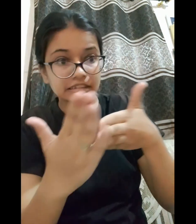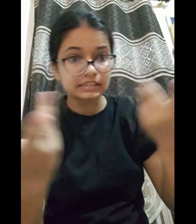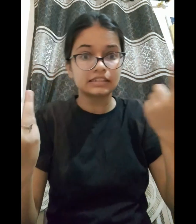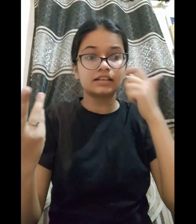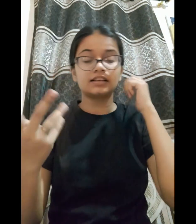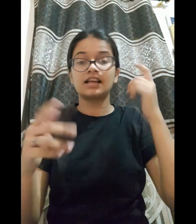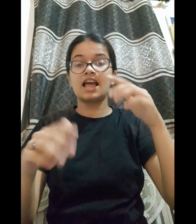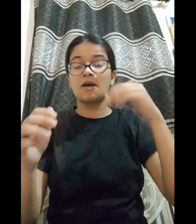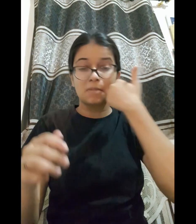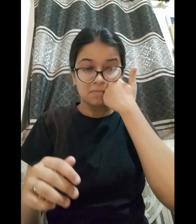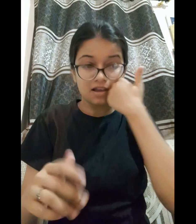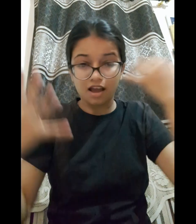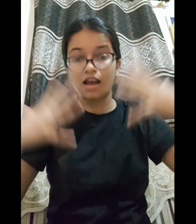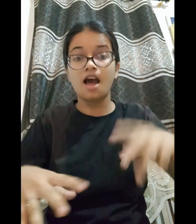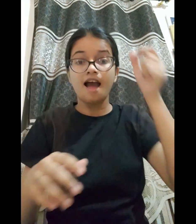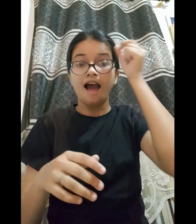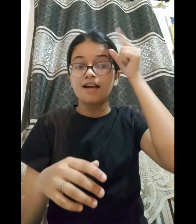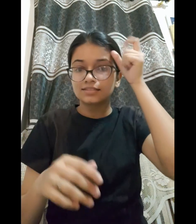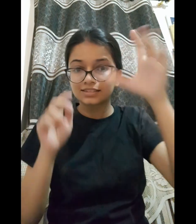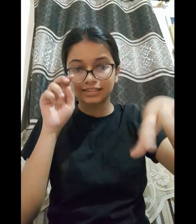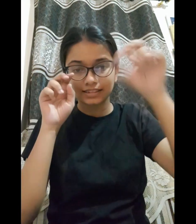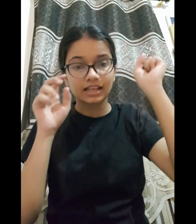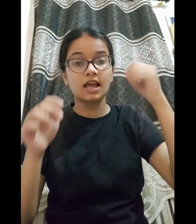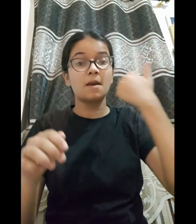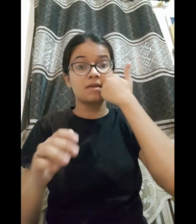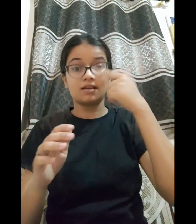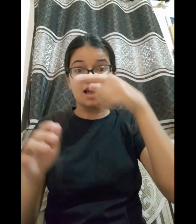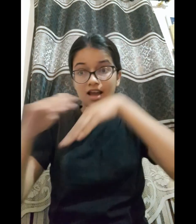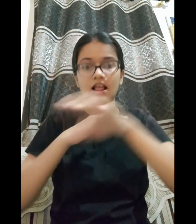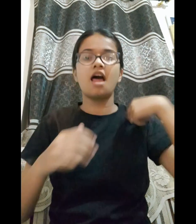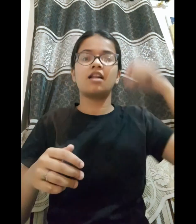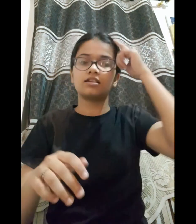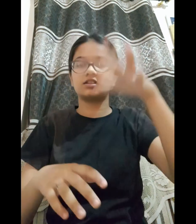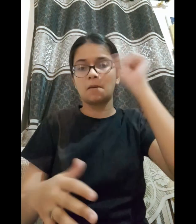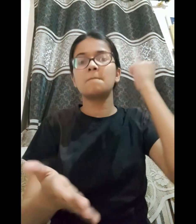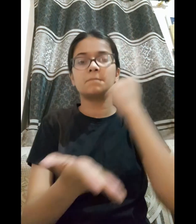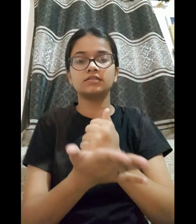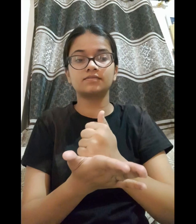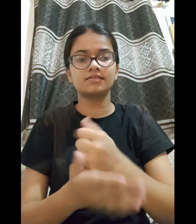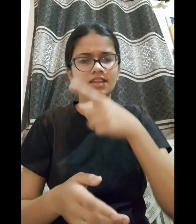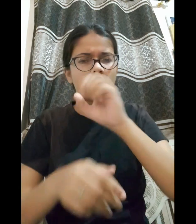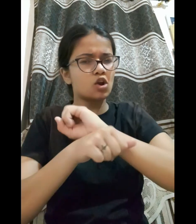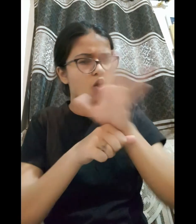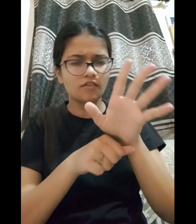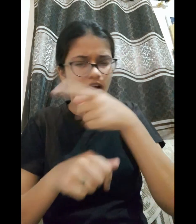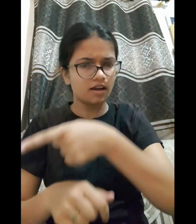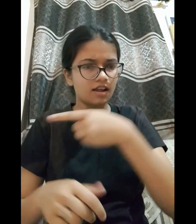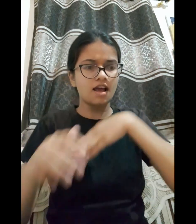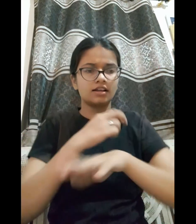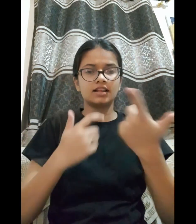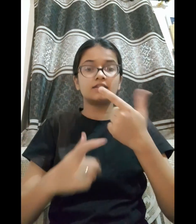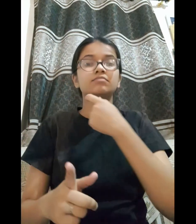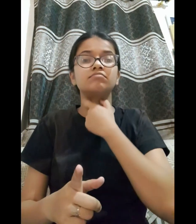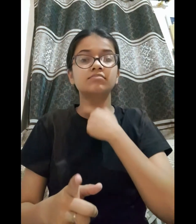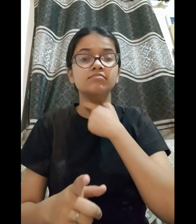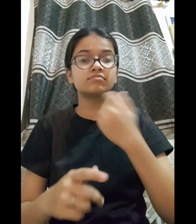an infection, the understanding of the disease is very useful. The coronavirus lodges in the throat